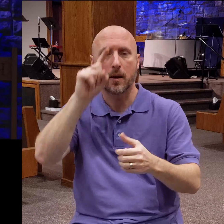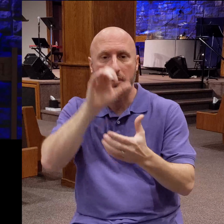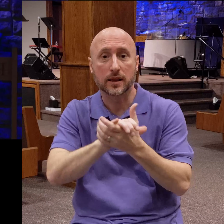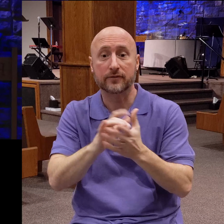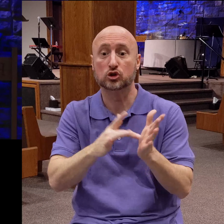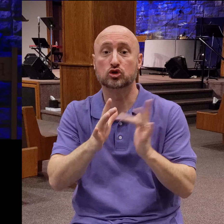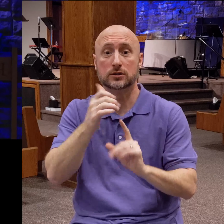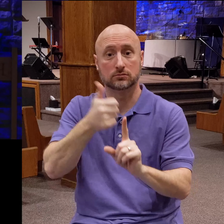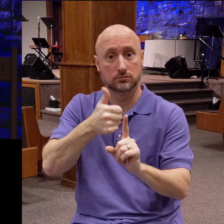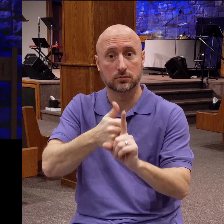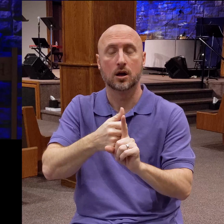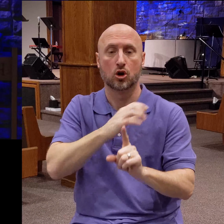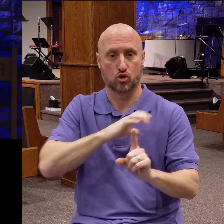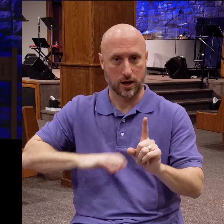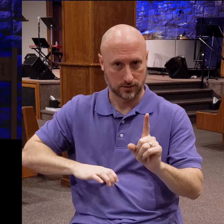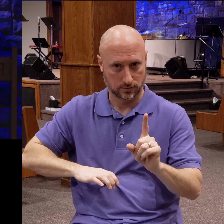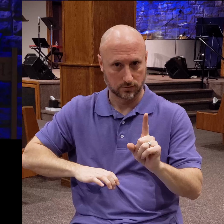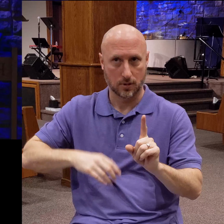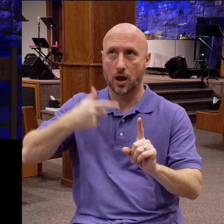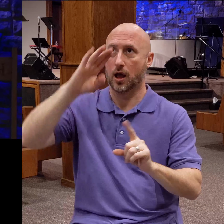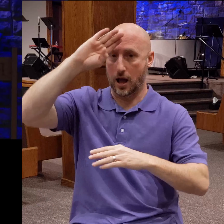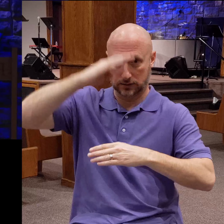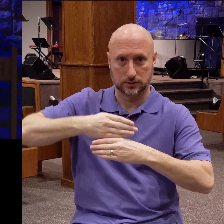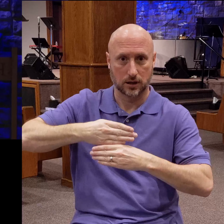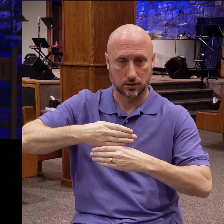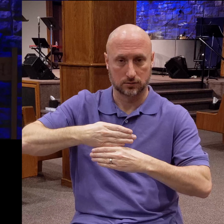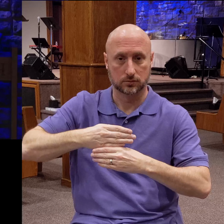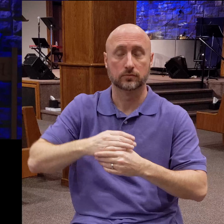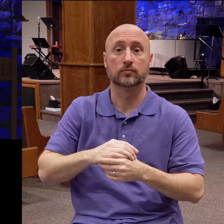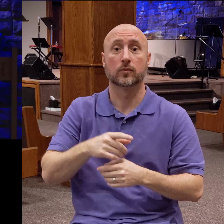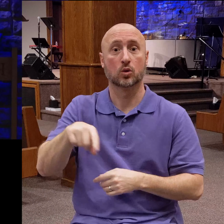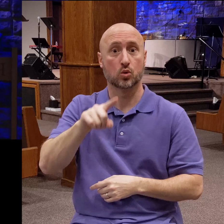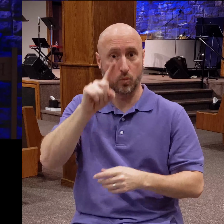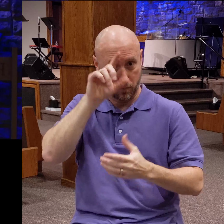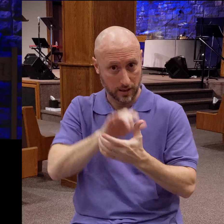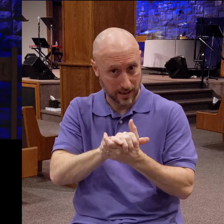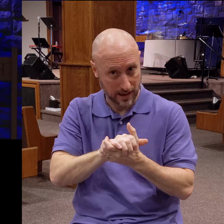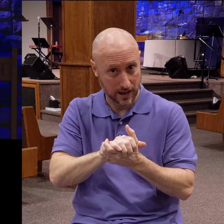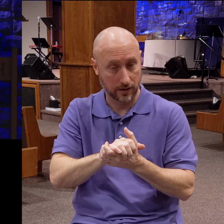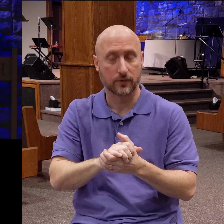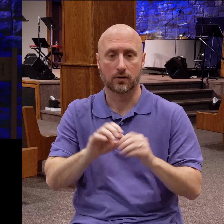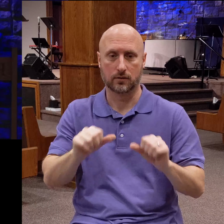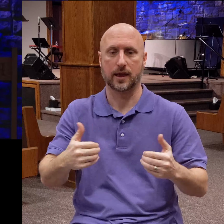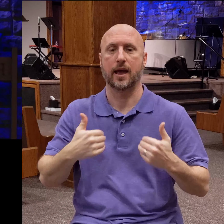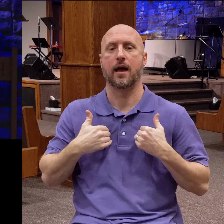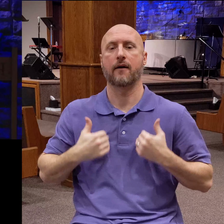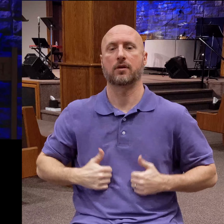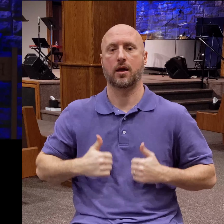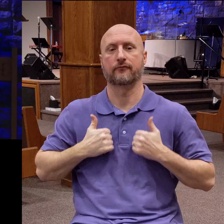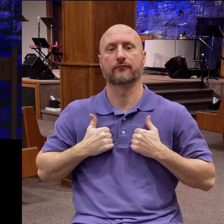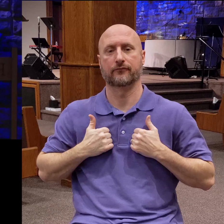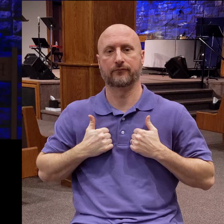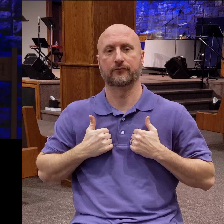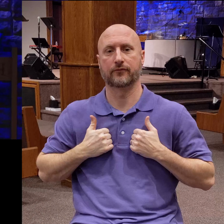that Jesus is the Christ, the Son of God, and that believing you may be having